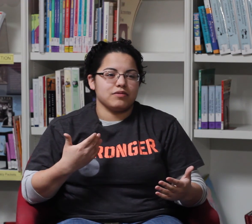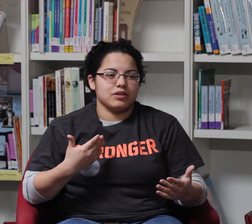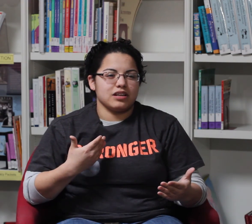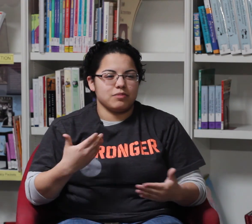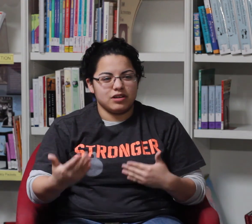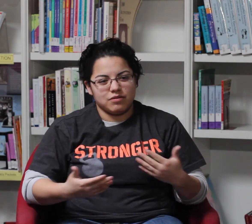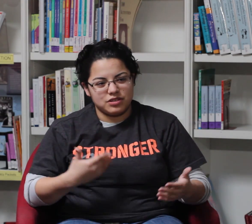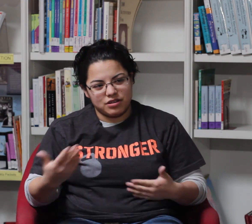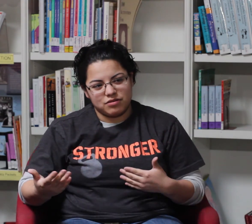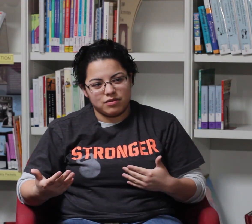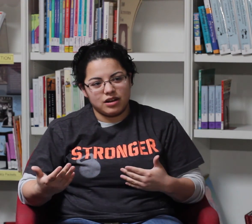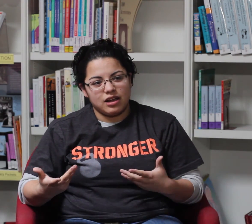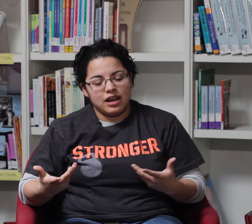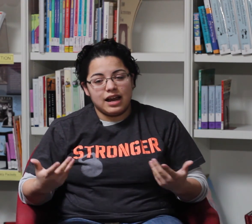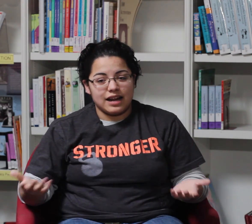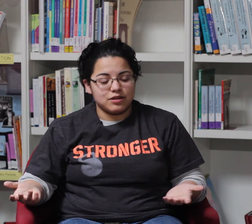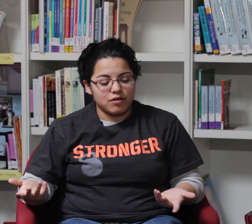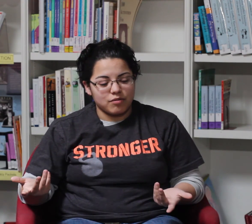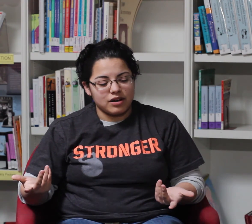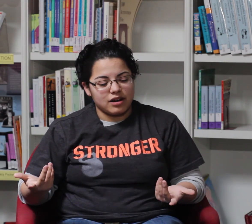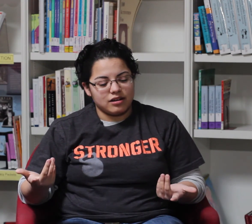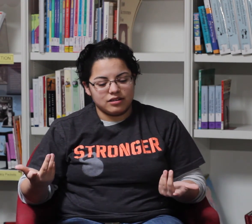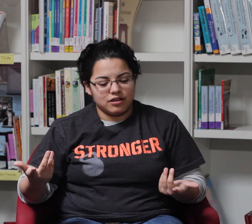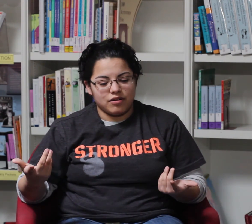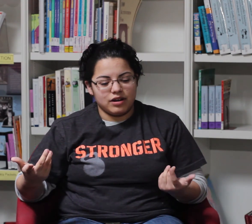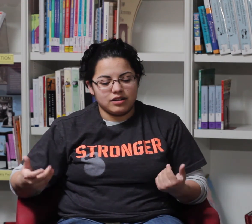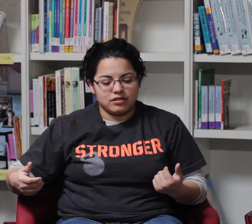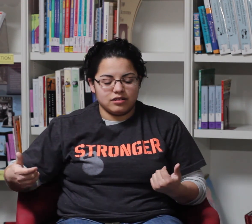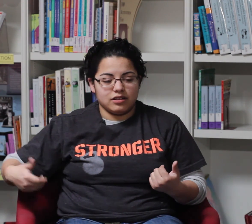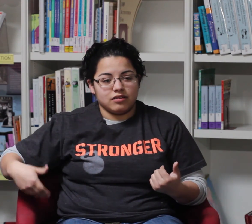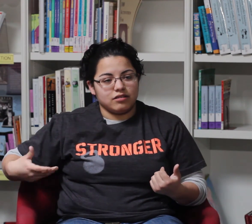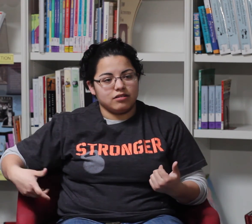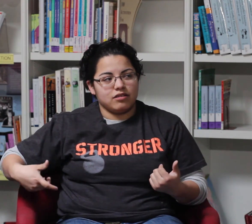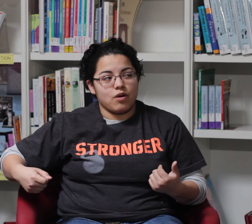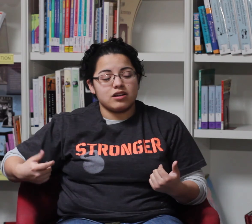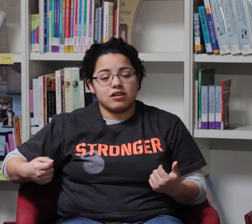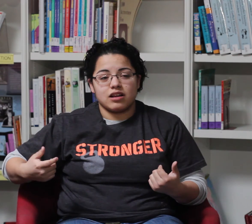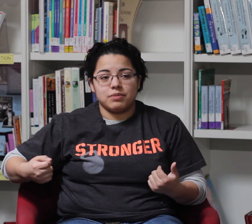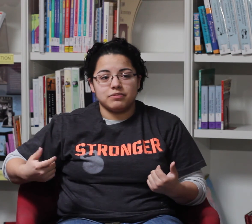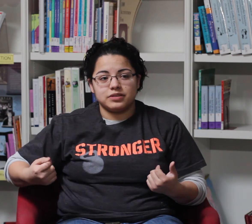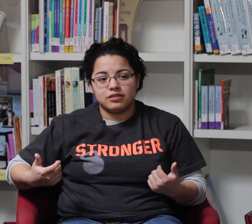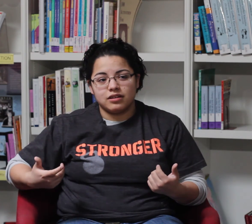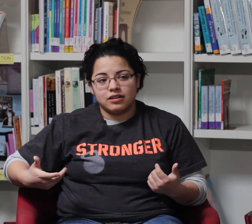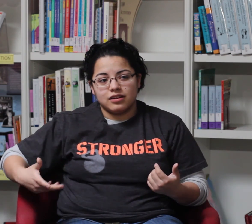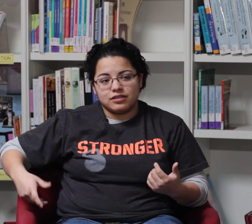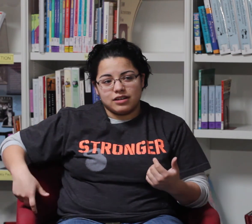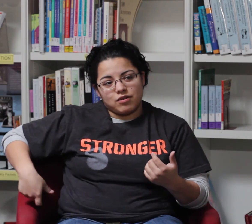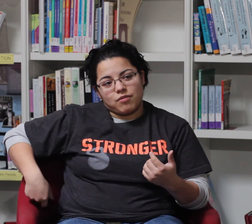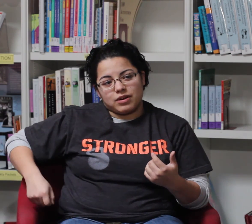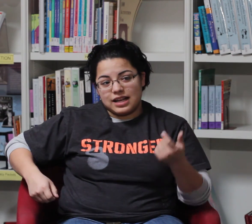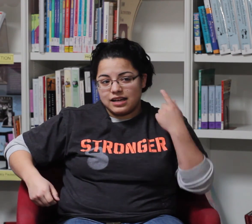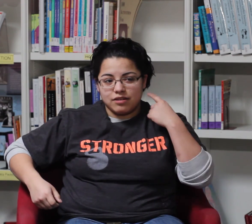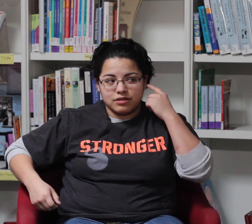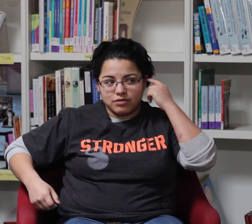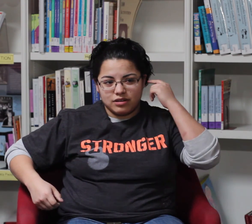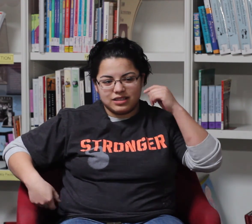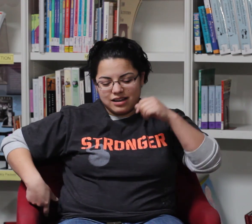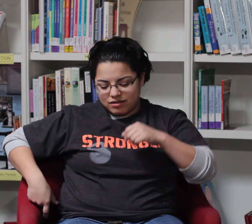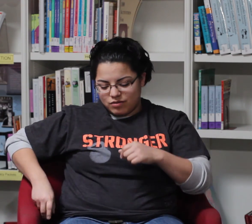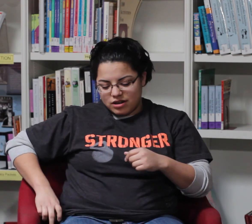really communicate with each other through it. And I told him one day, hey, the walkie-talkie beeps. So I told him, because I can hear it through it's like a